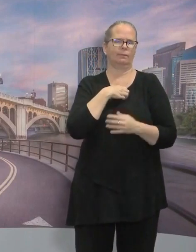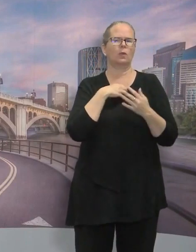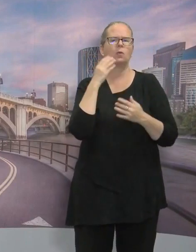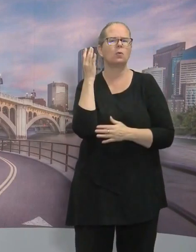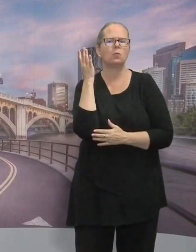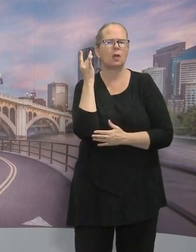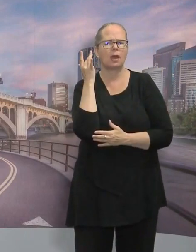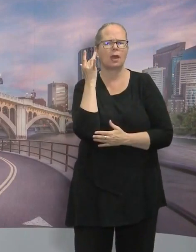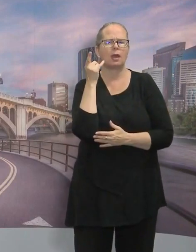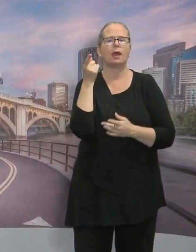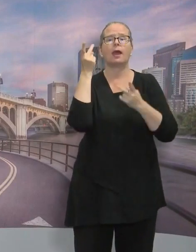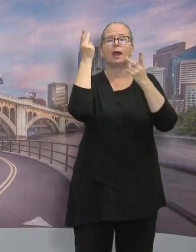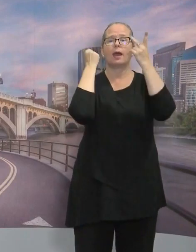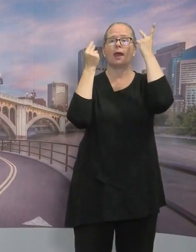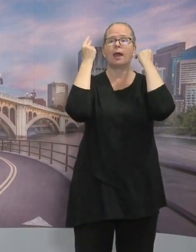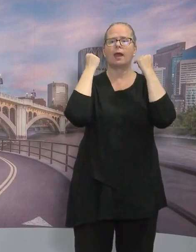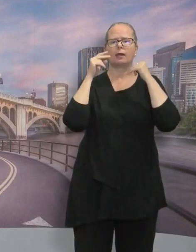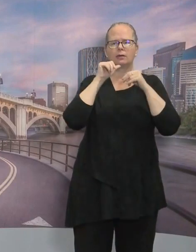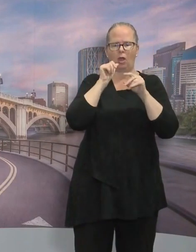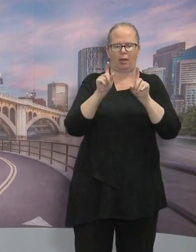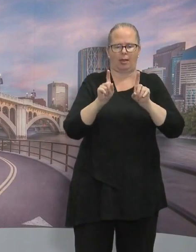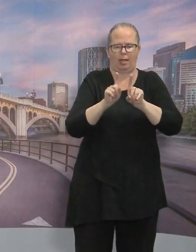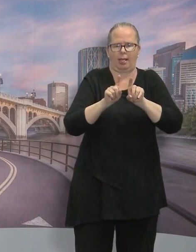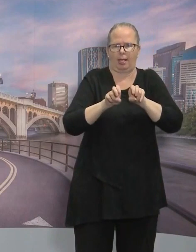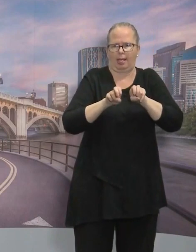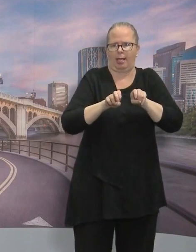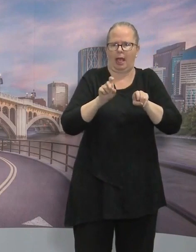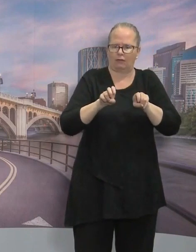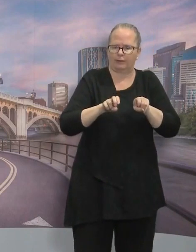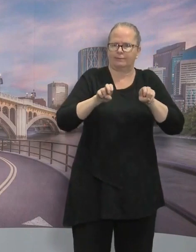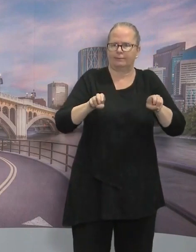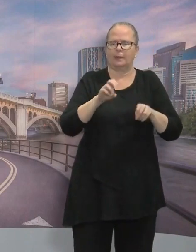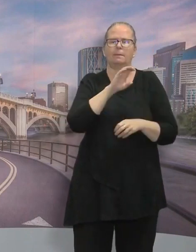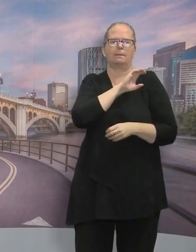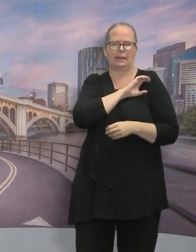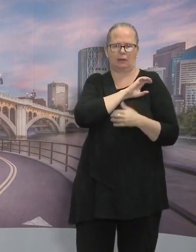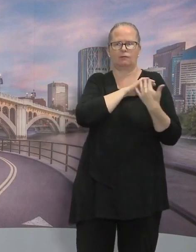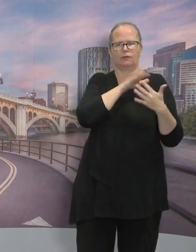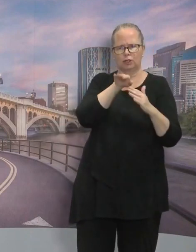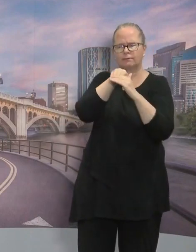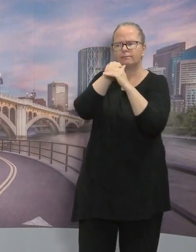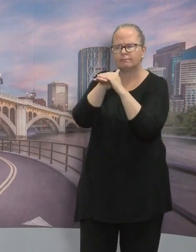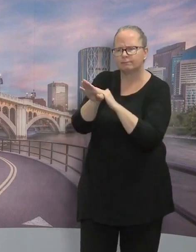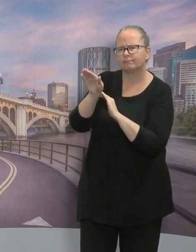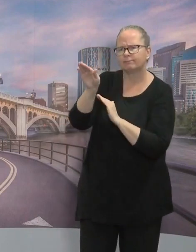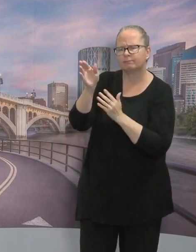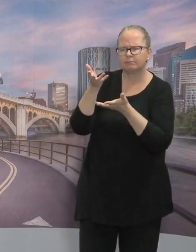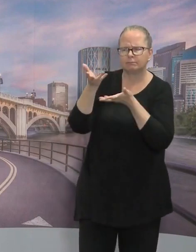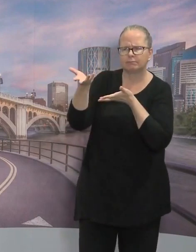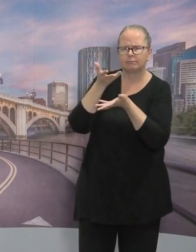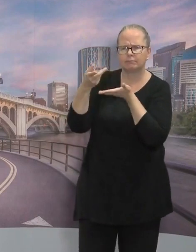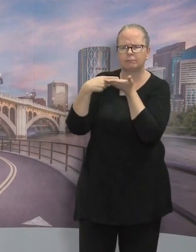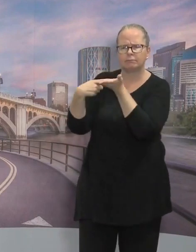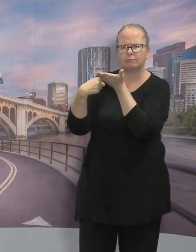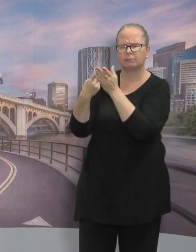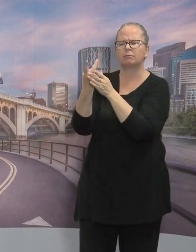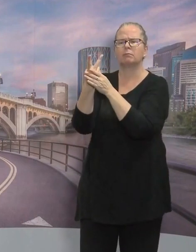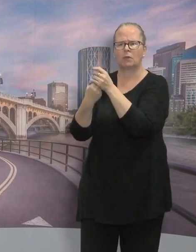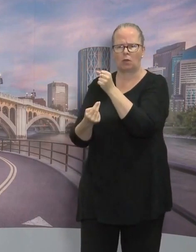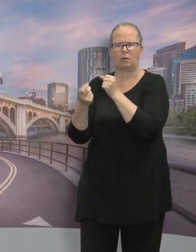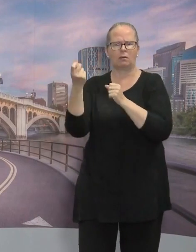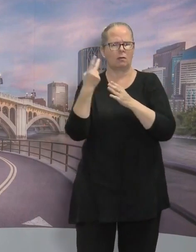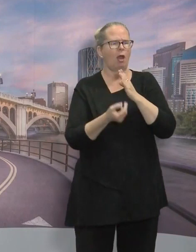our officers worked with the business owners to remedy the concerns, and both businesses are now in compliance with public health